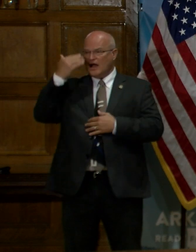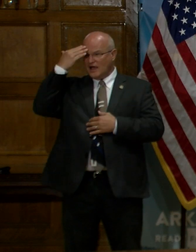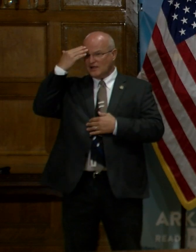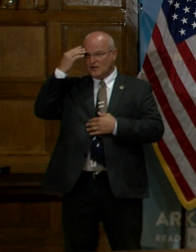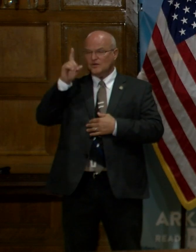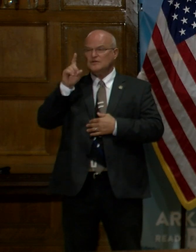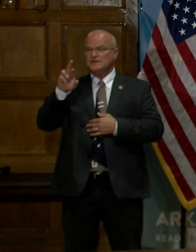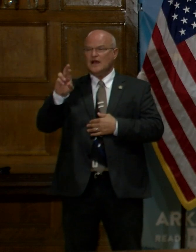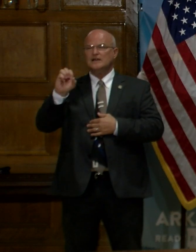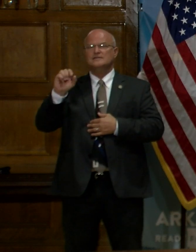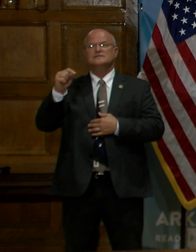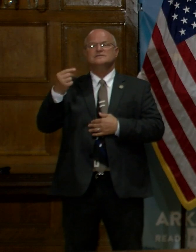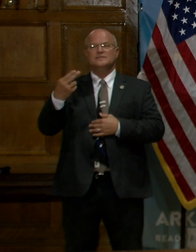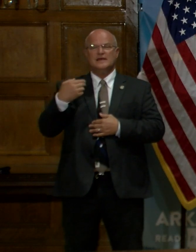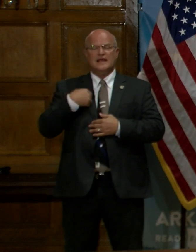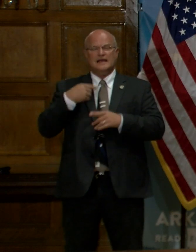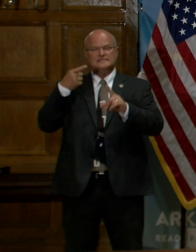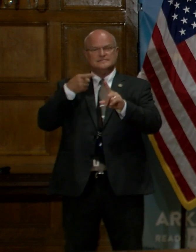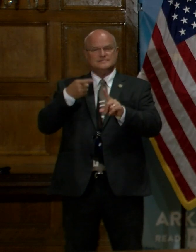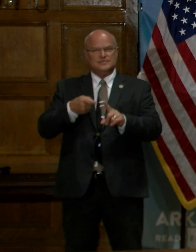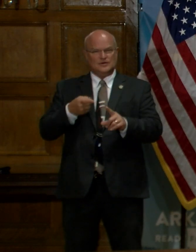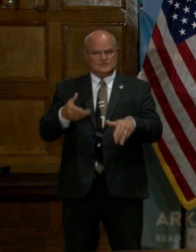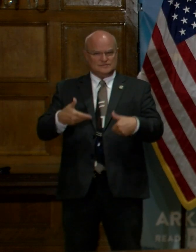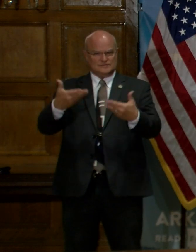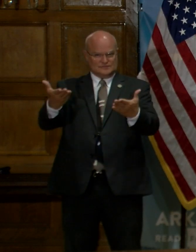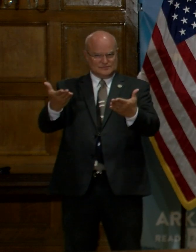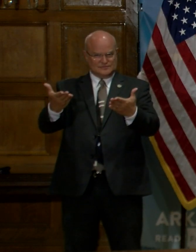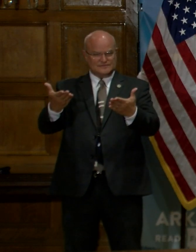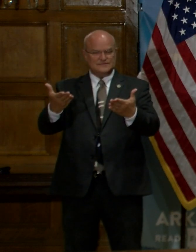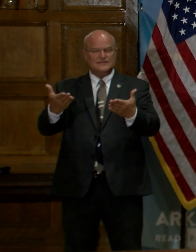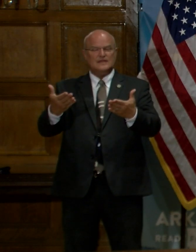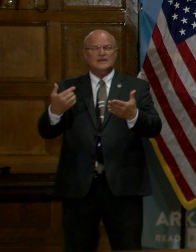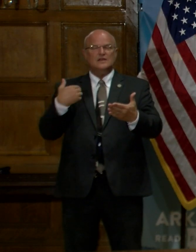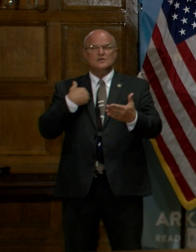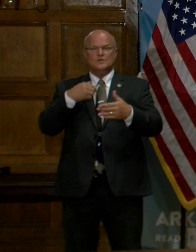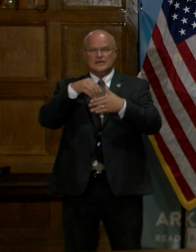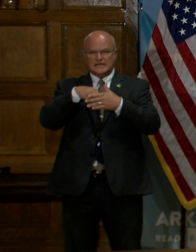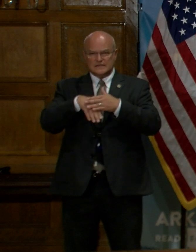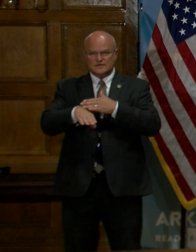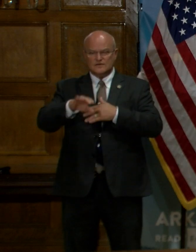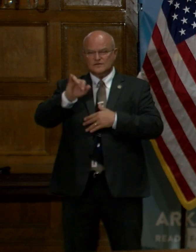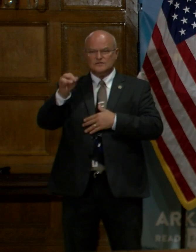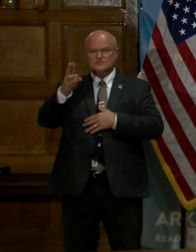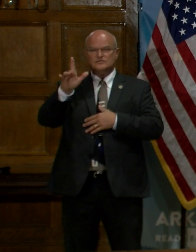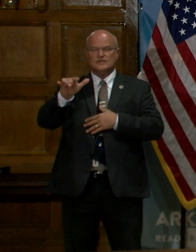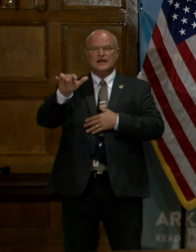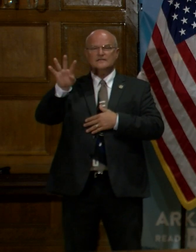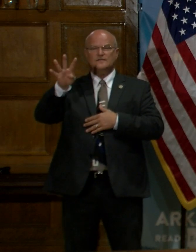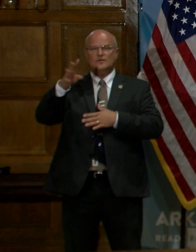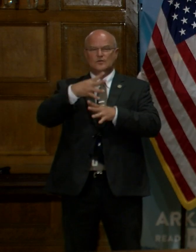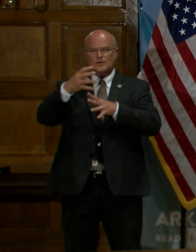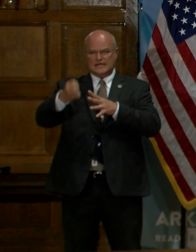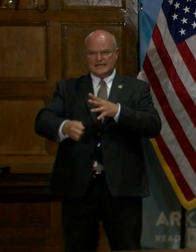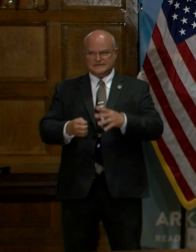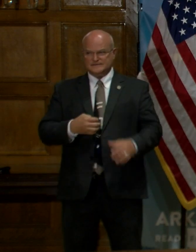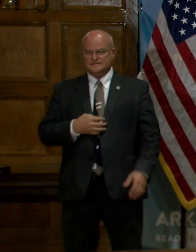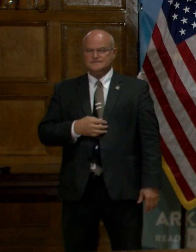know Dr. Smith has a couple points to bring home to everybody as we enter the fourth weekend.